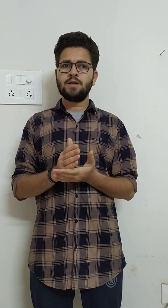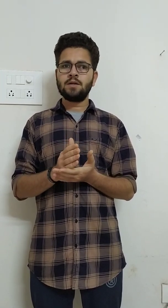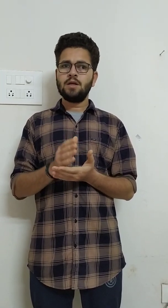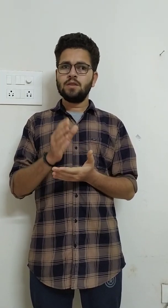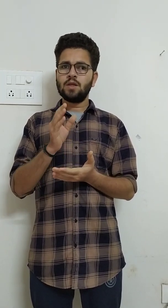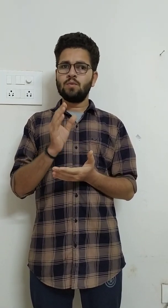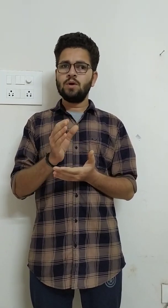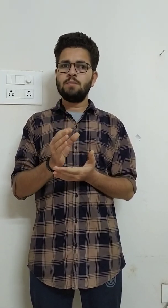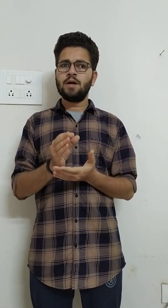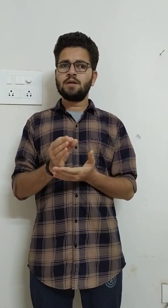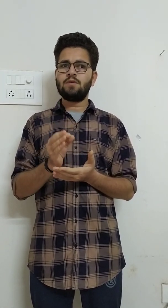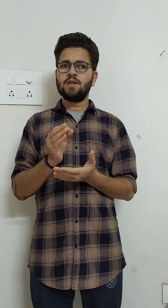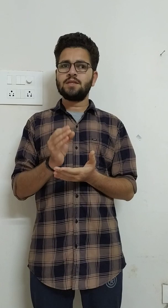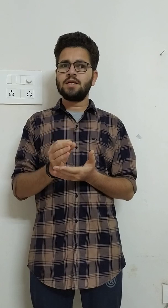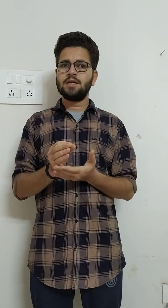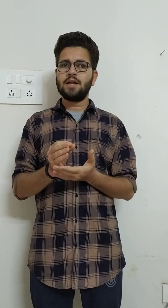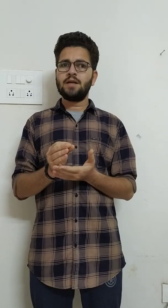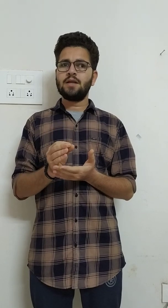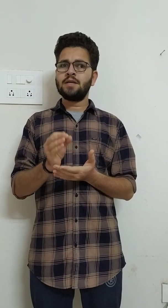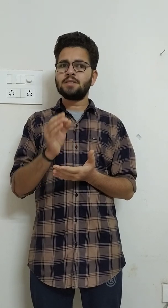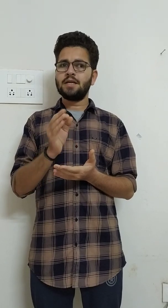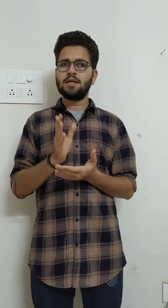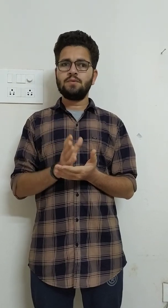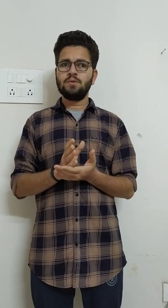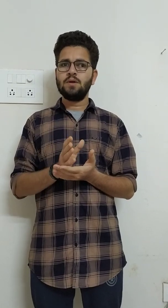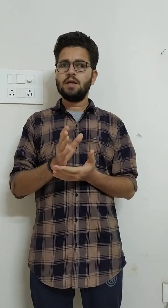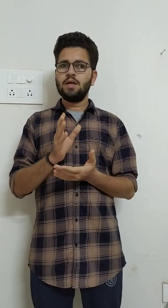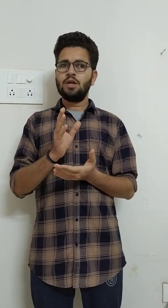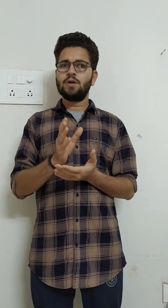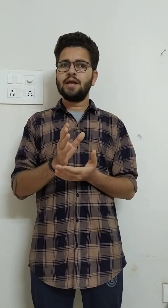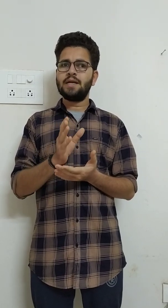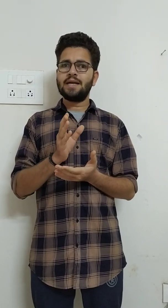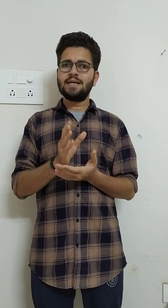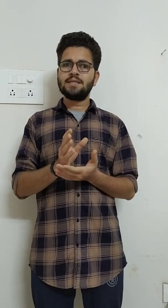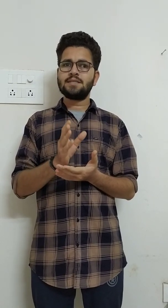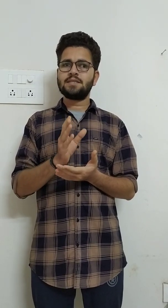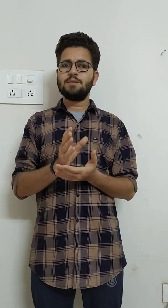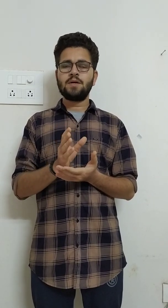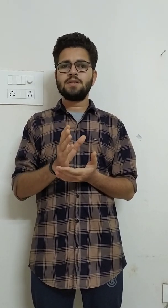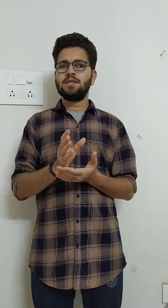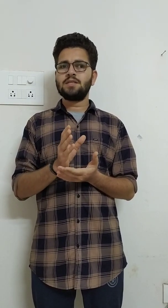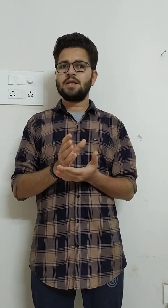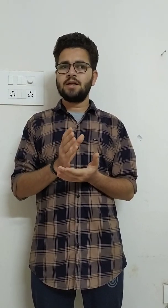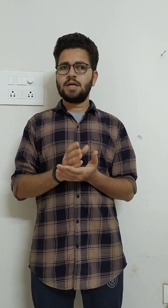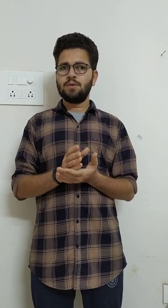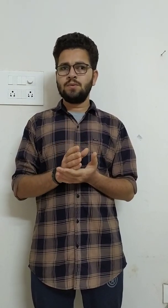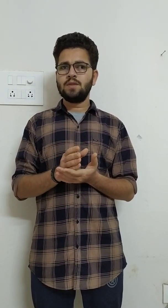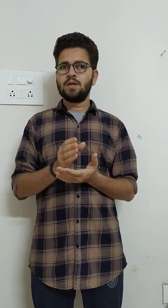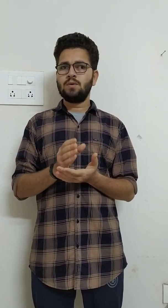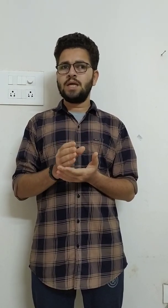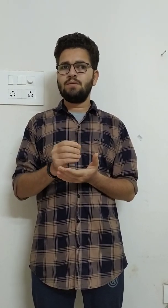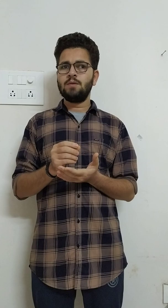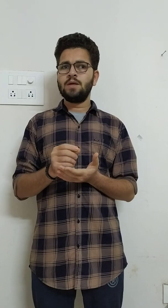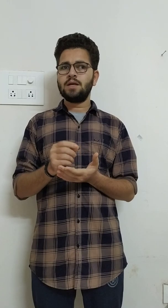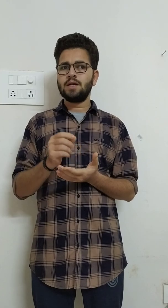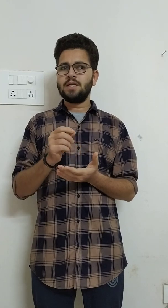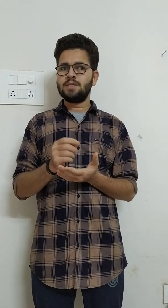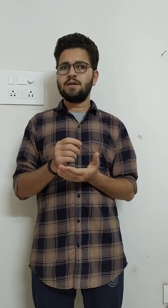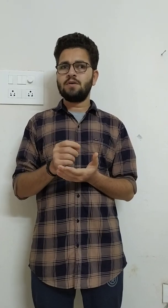matter. The only matter for the selection criteria is interview. You need to get at least 60% inside the interview, then only you will be considered for